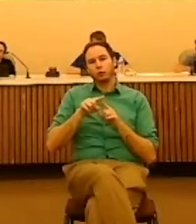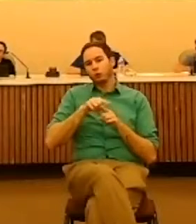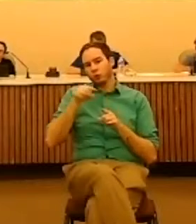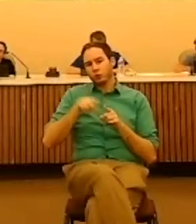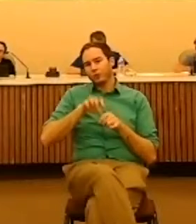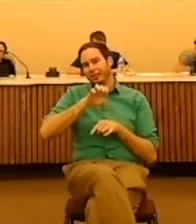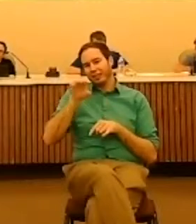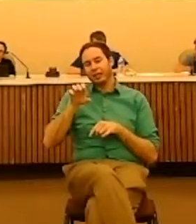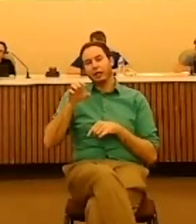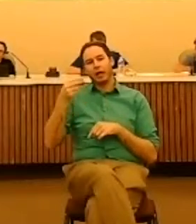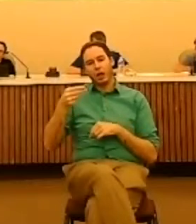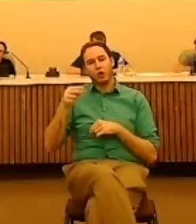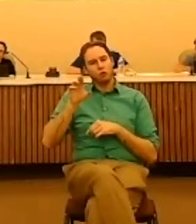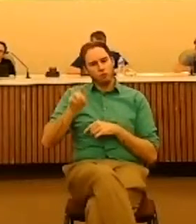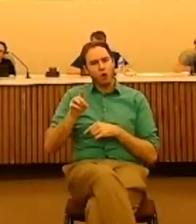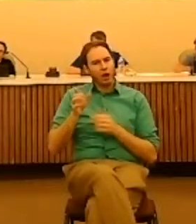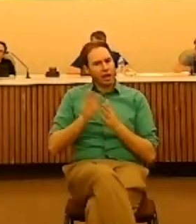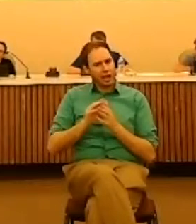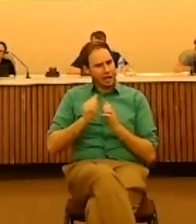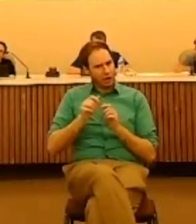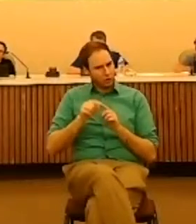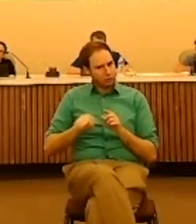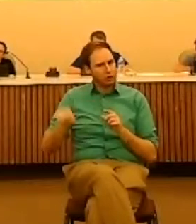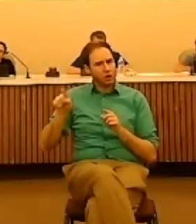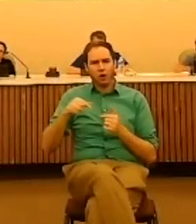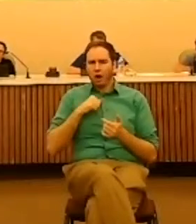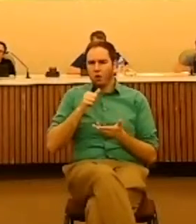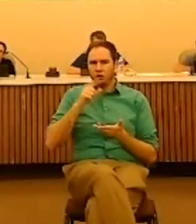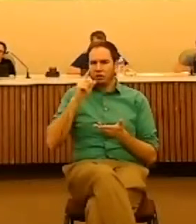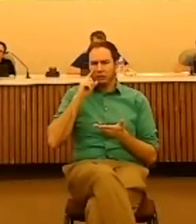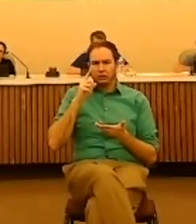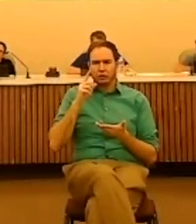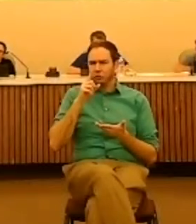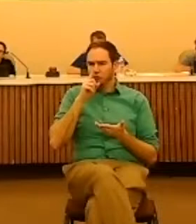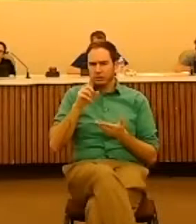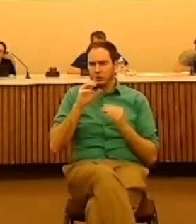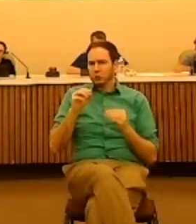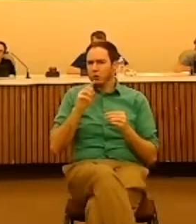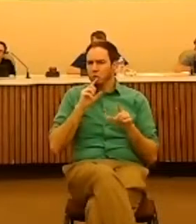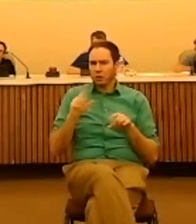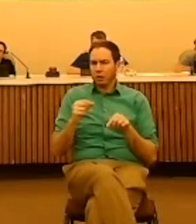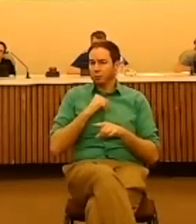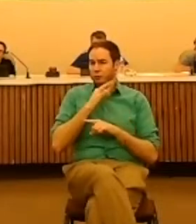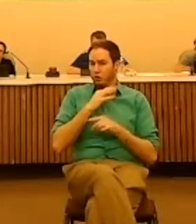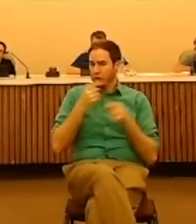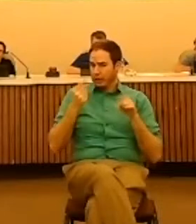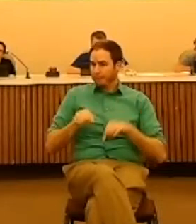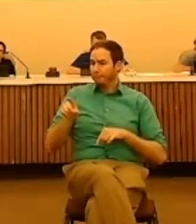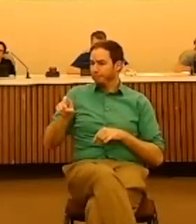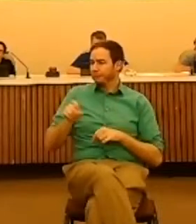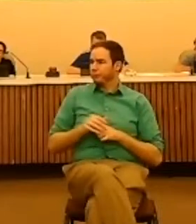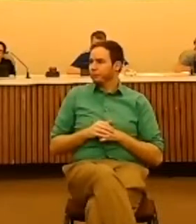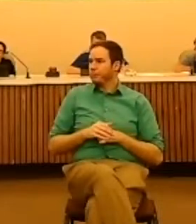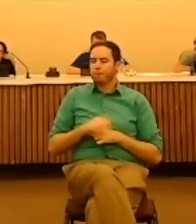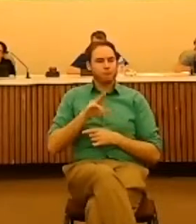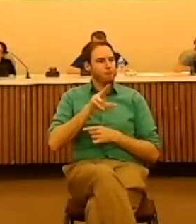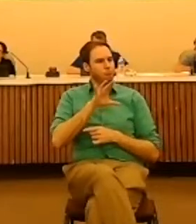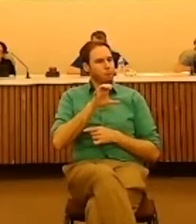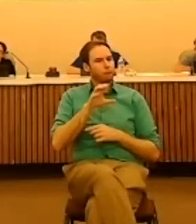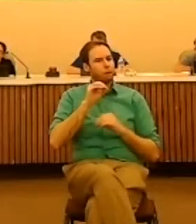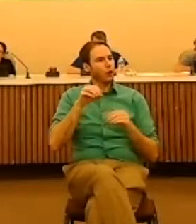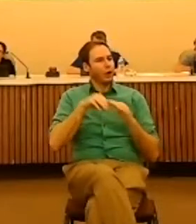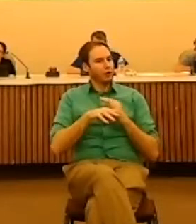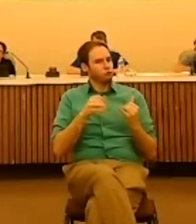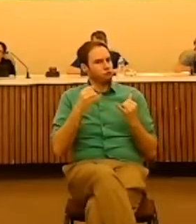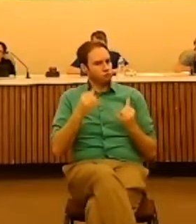Henrietta Road at one point. And I don't think anything really came of it. Is that true? No access point right